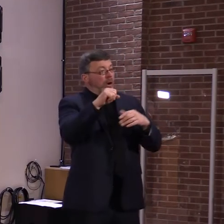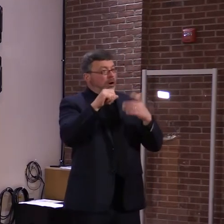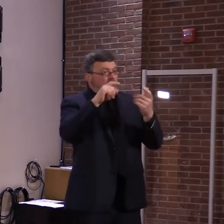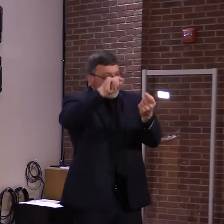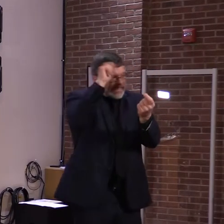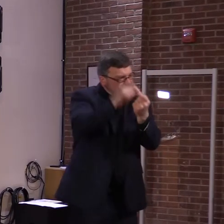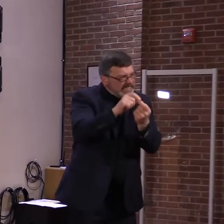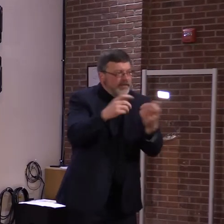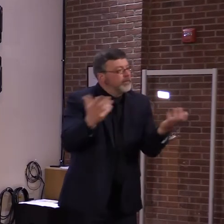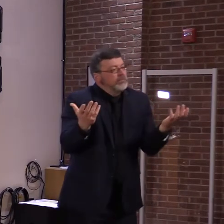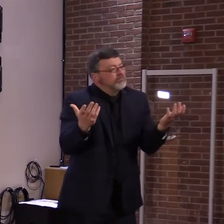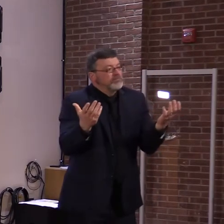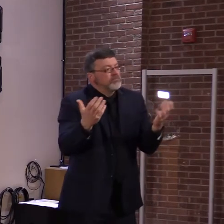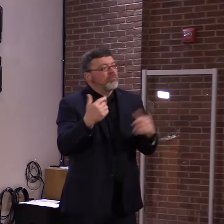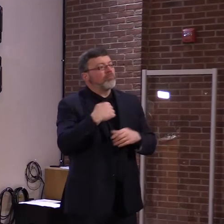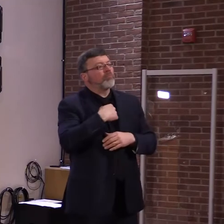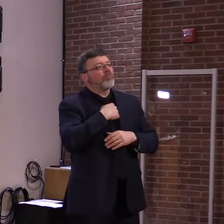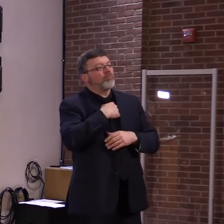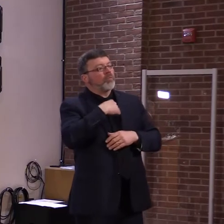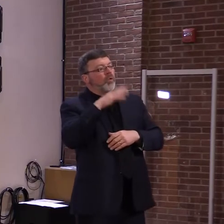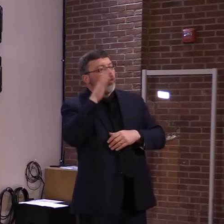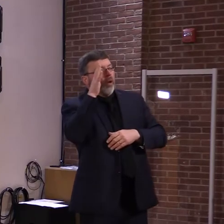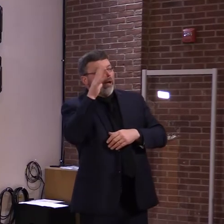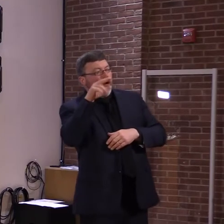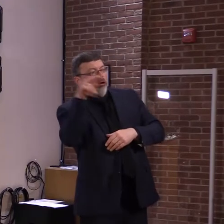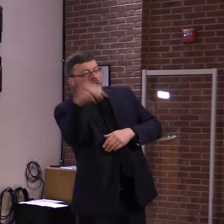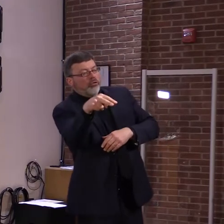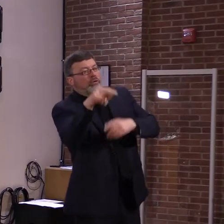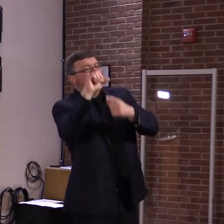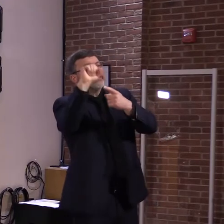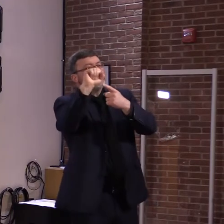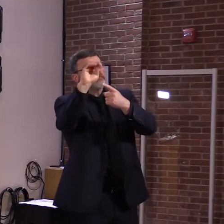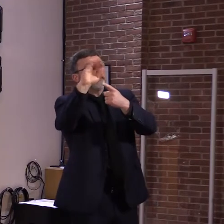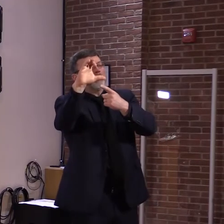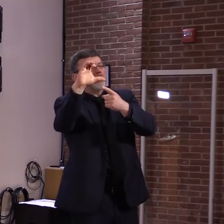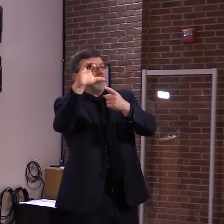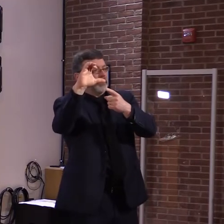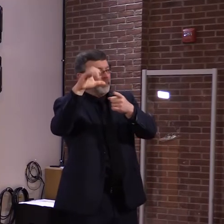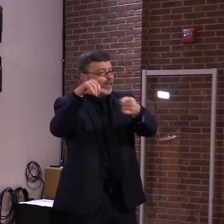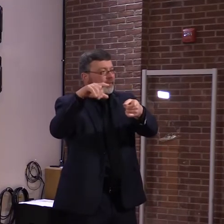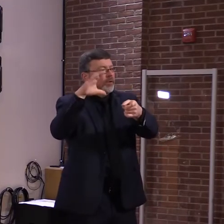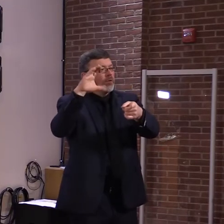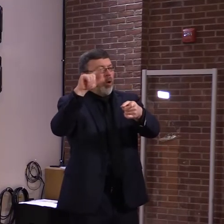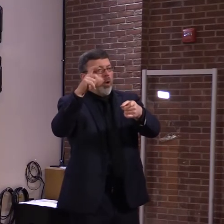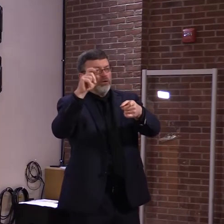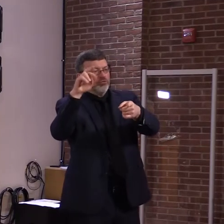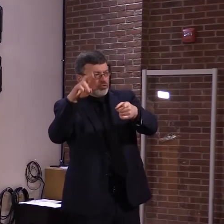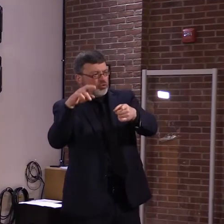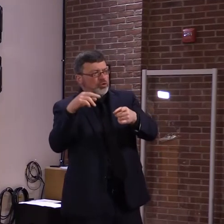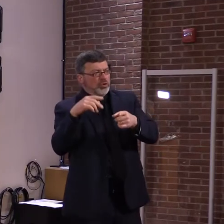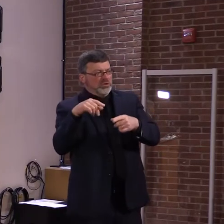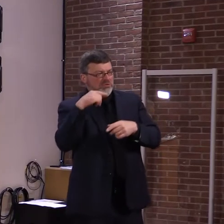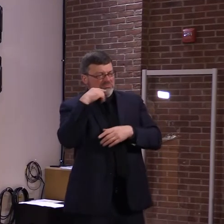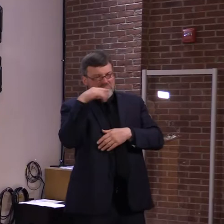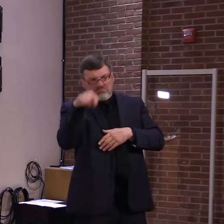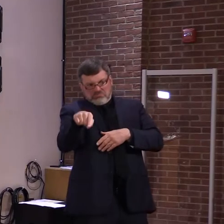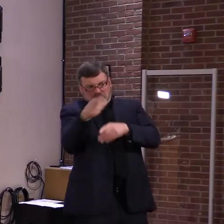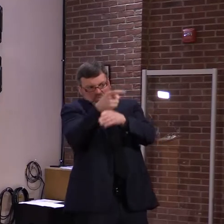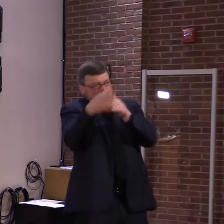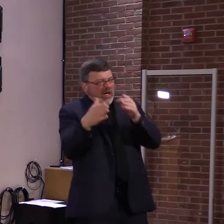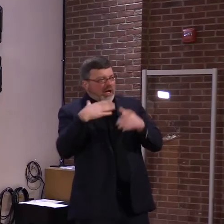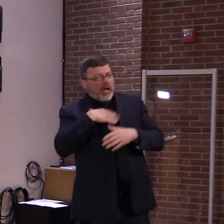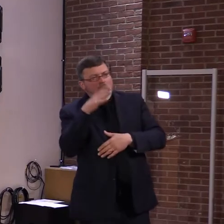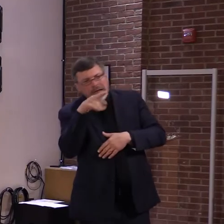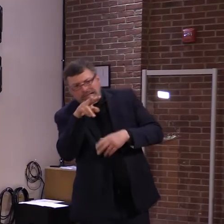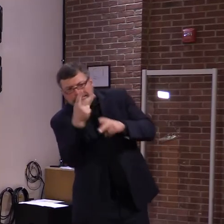I'll find out about St. Mike's probably tomorrow or over the weekend in terms of what was the results there. And these